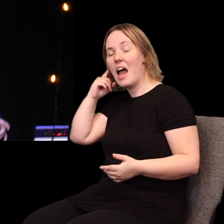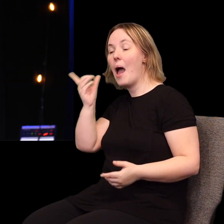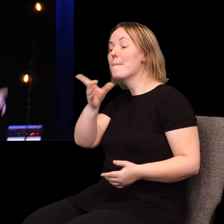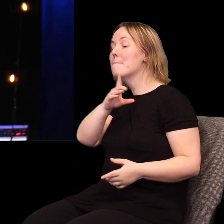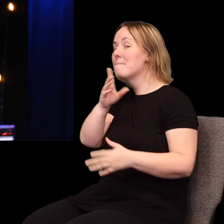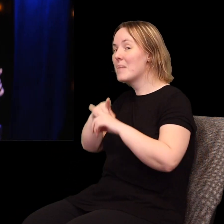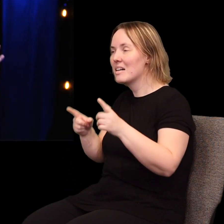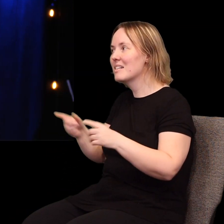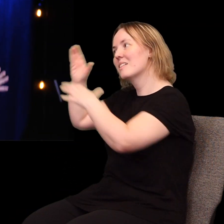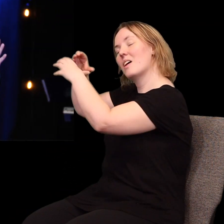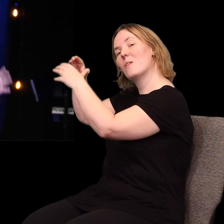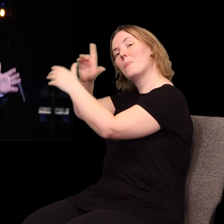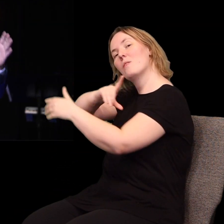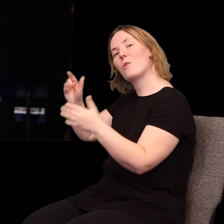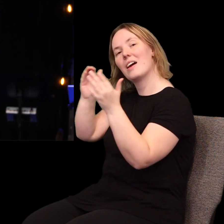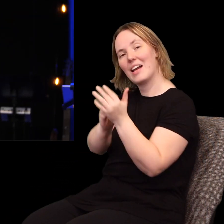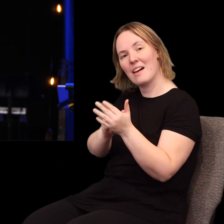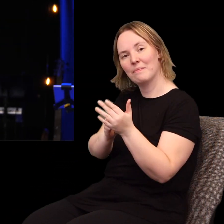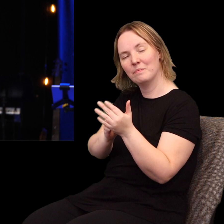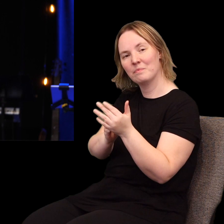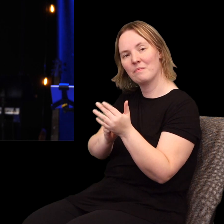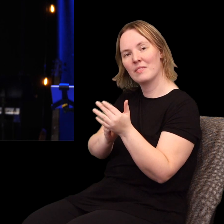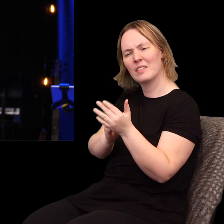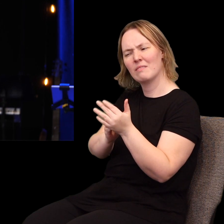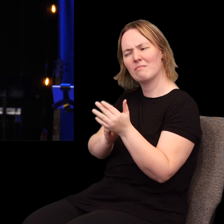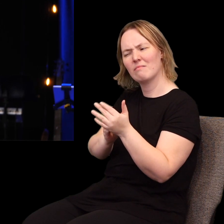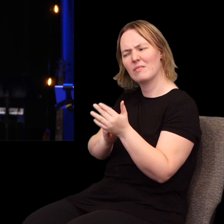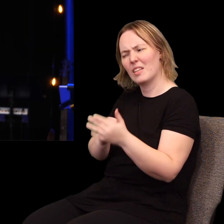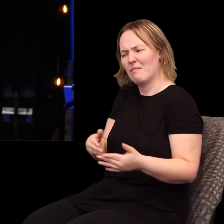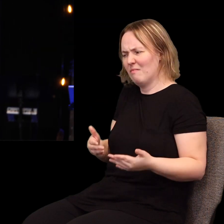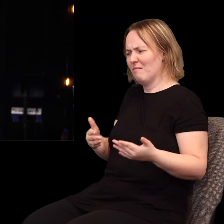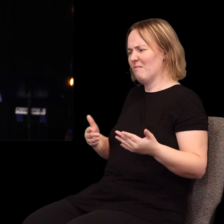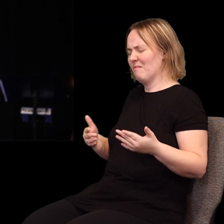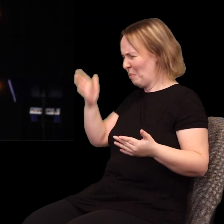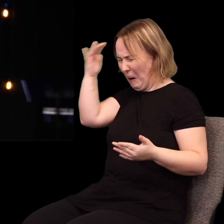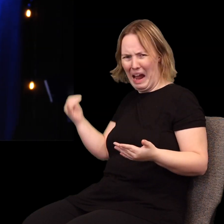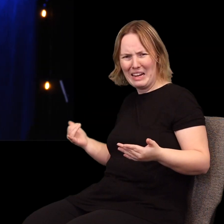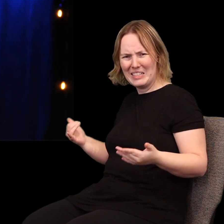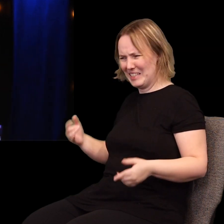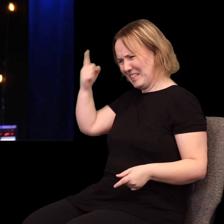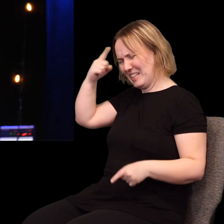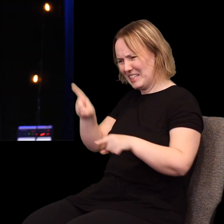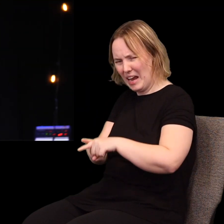do. David sought the Lord again. Now, that wouldn't even make sense for most of us. It's the same day,